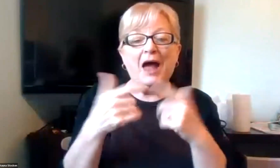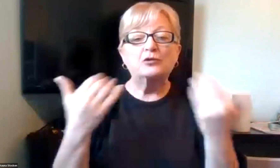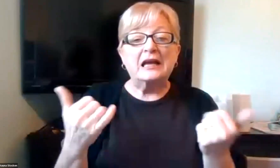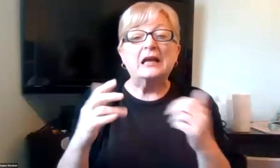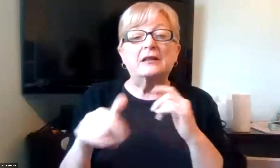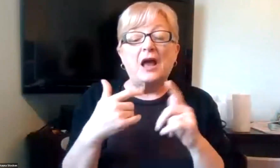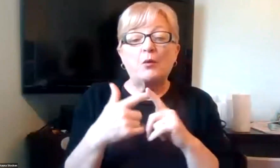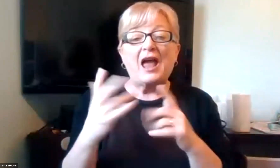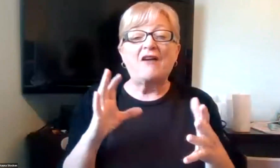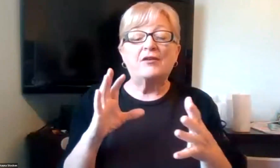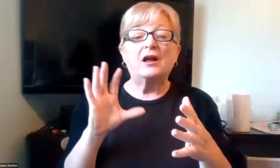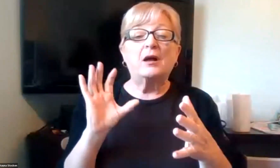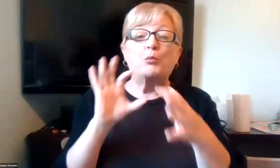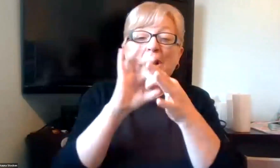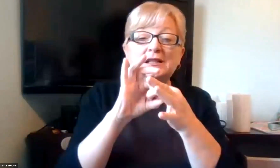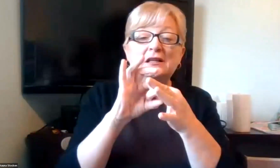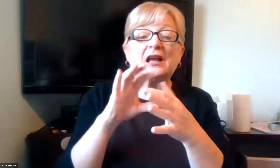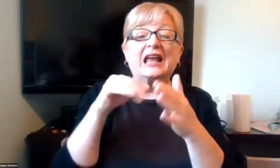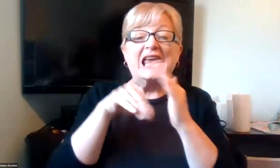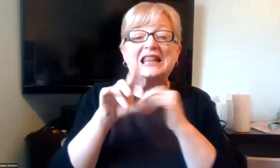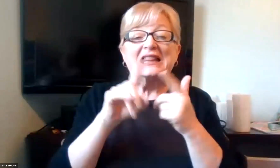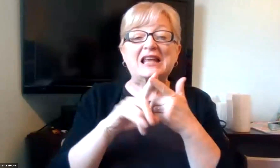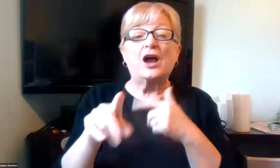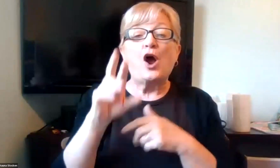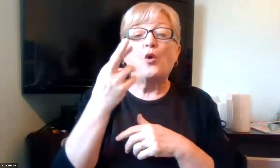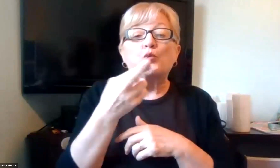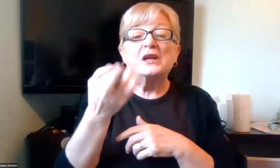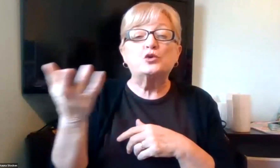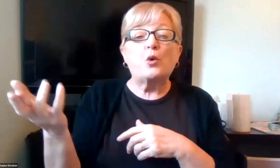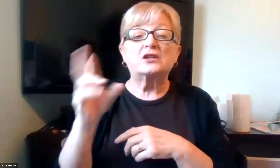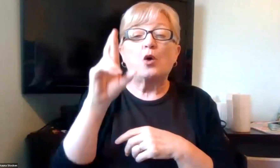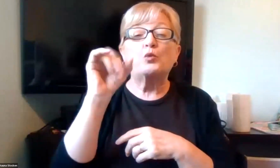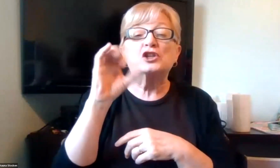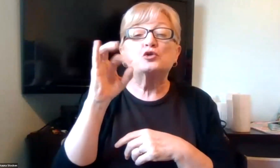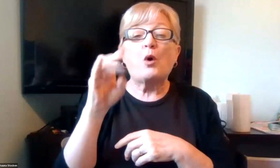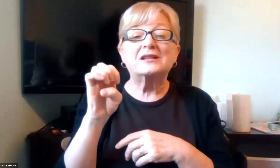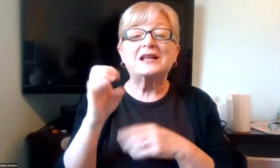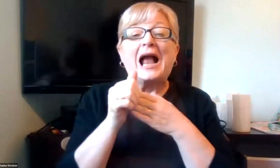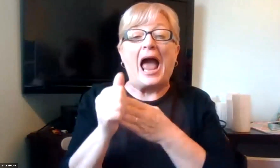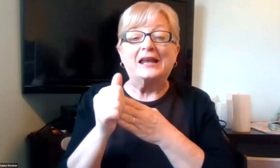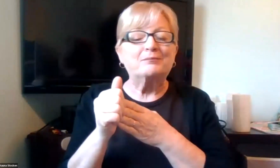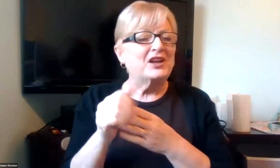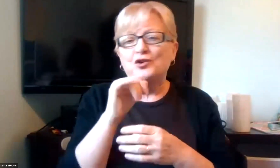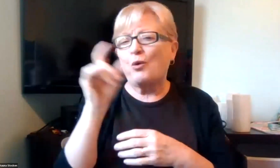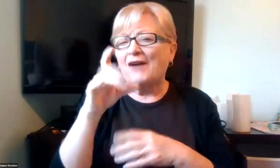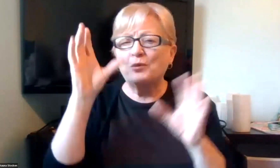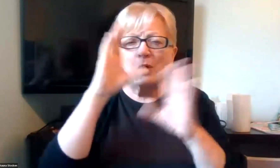in the resource guide available that we can send out. So you don't have to worry about finding links or what was that thing that they